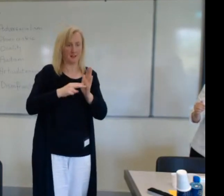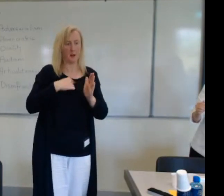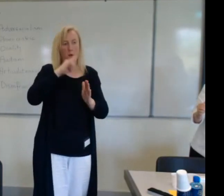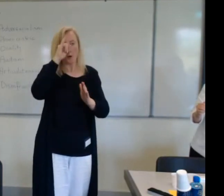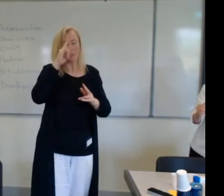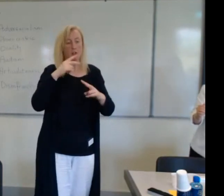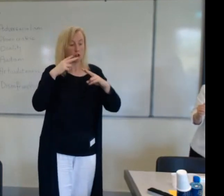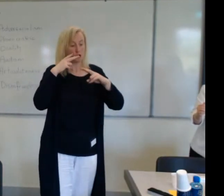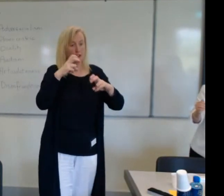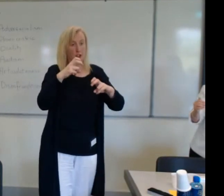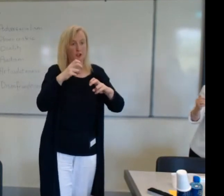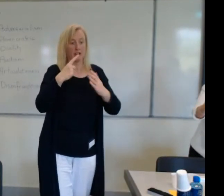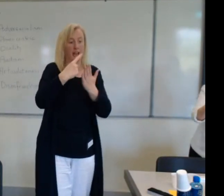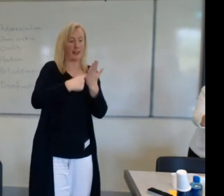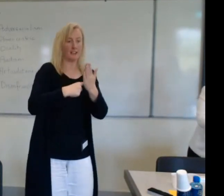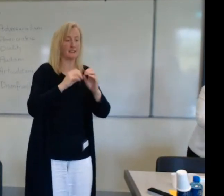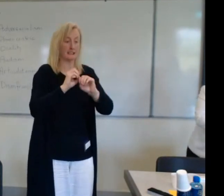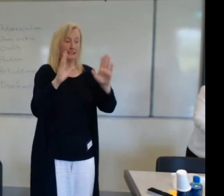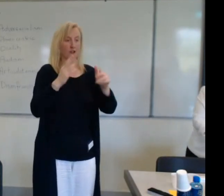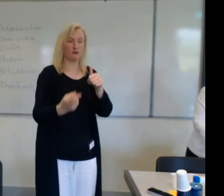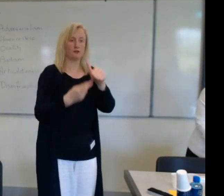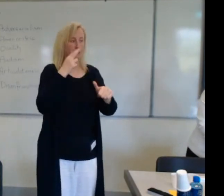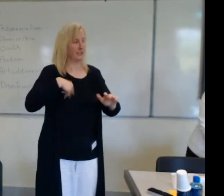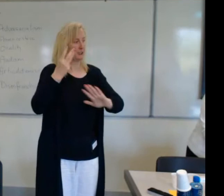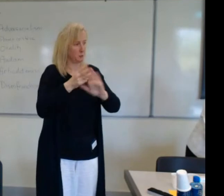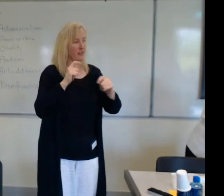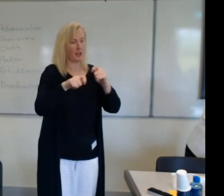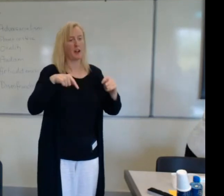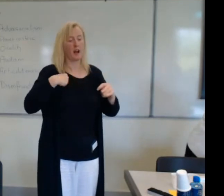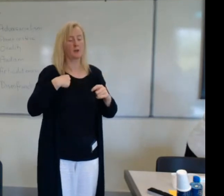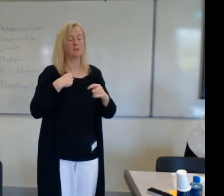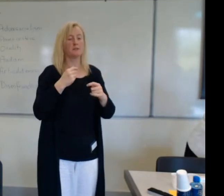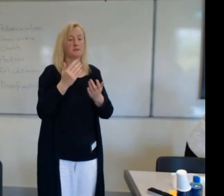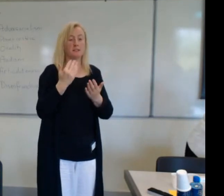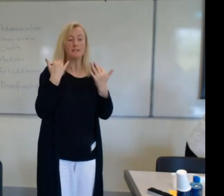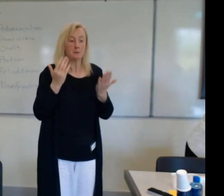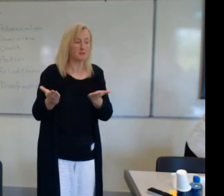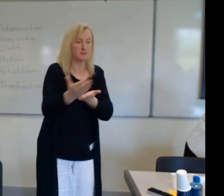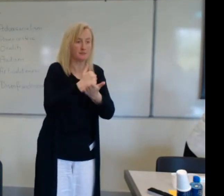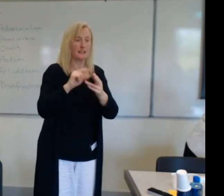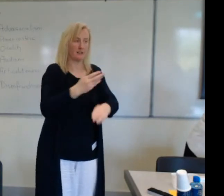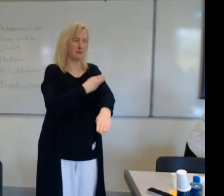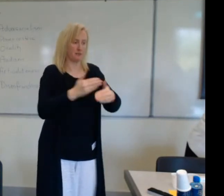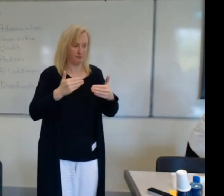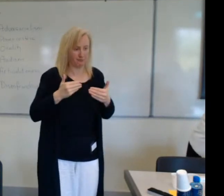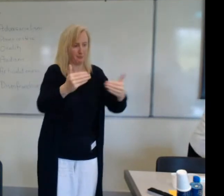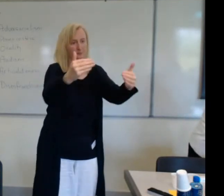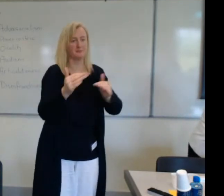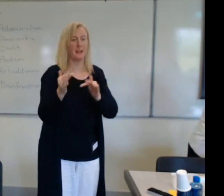clearance by next week, so we can then actually push forward with the actual data collection proper. Okay, so we've talked about this,